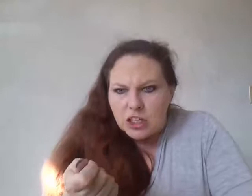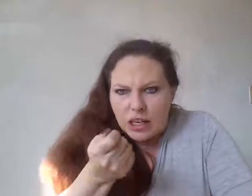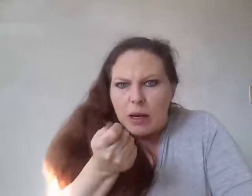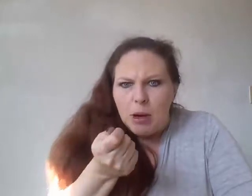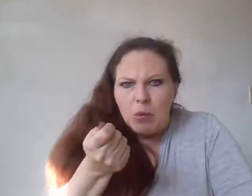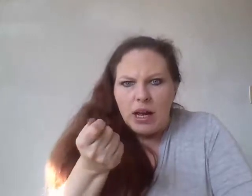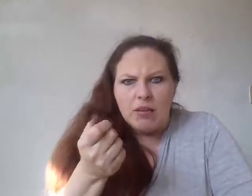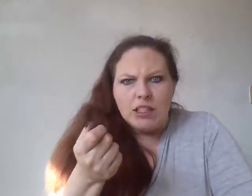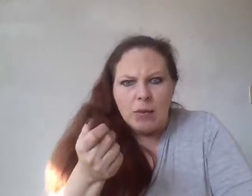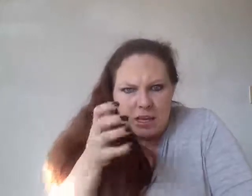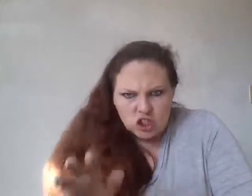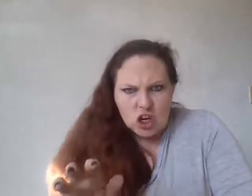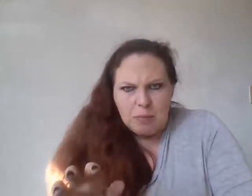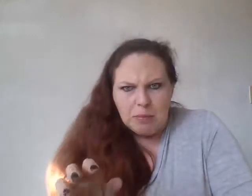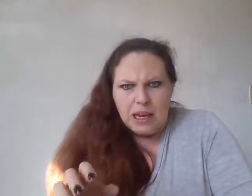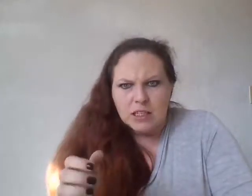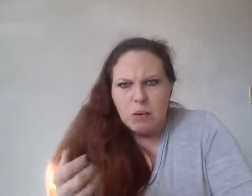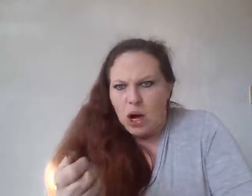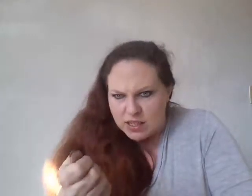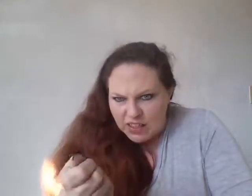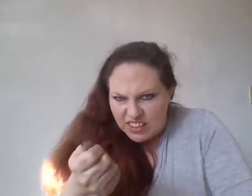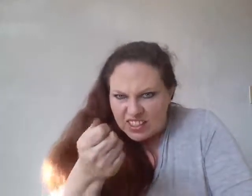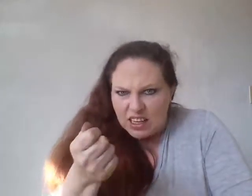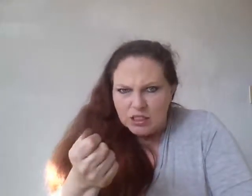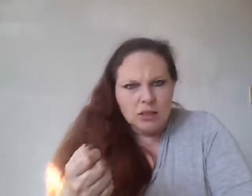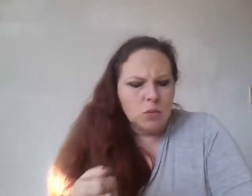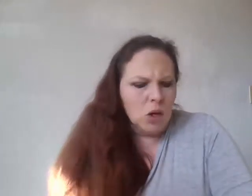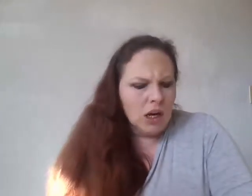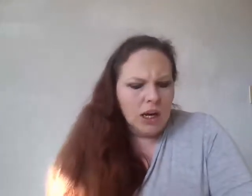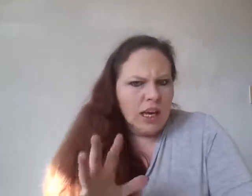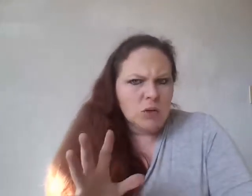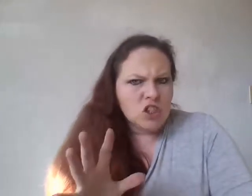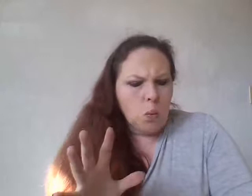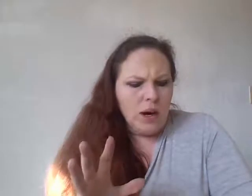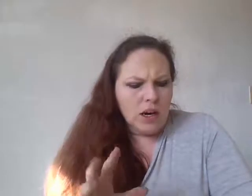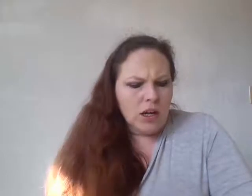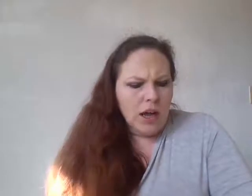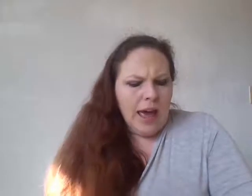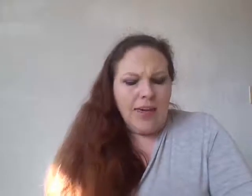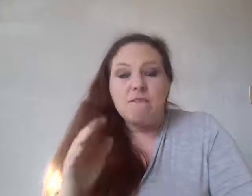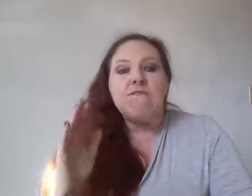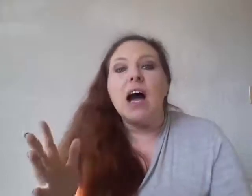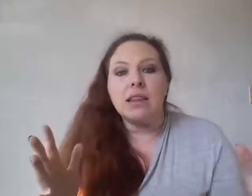Like, come on, boy. And every time that he'd stop and plant his paws, they'd tug him a little more. It was just weird. And then